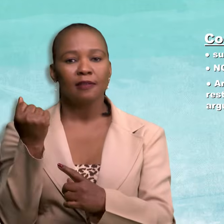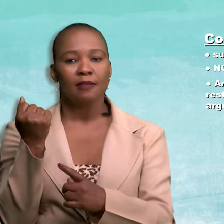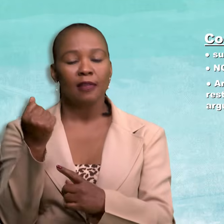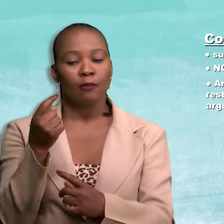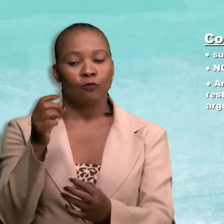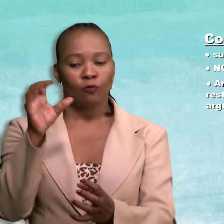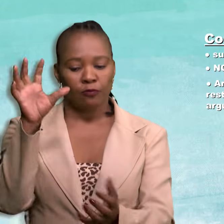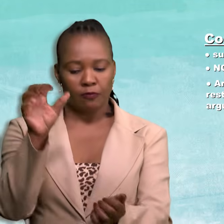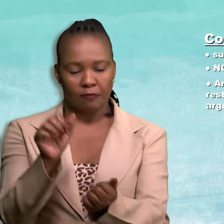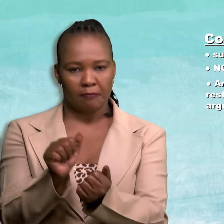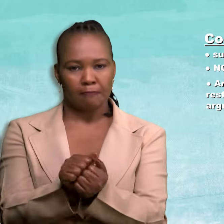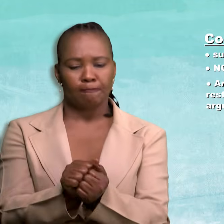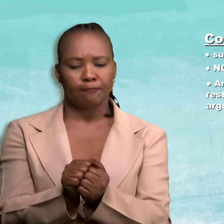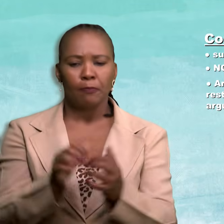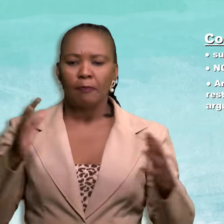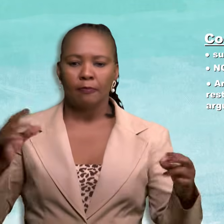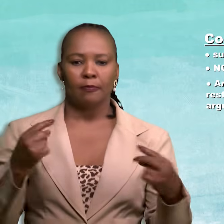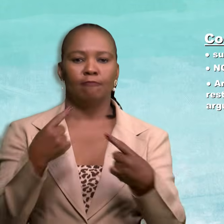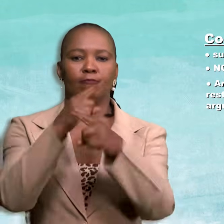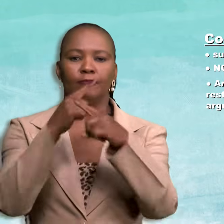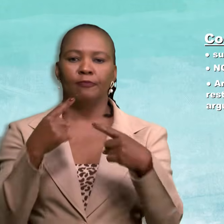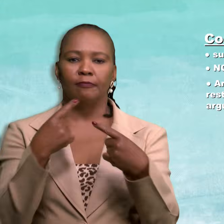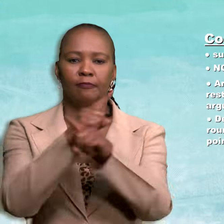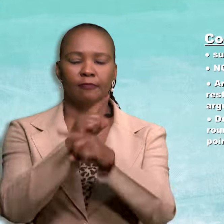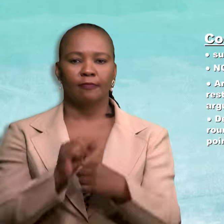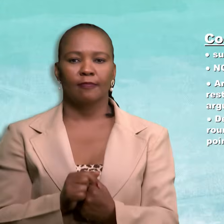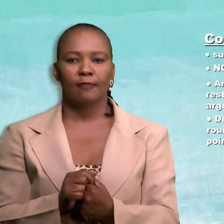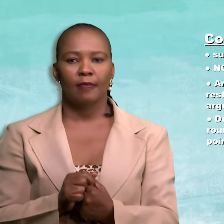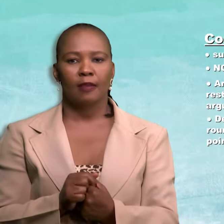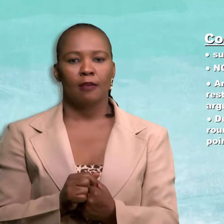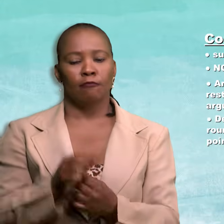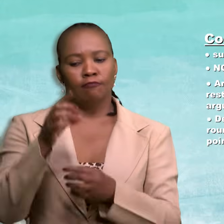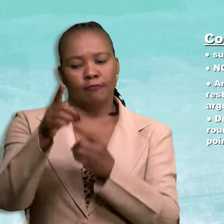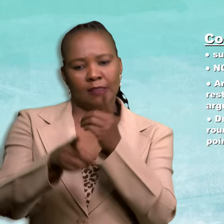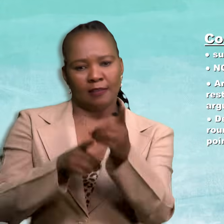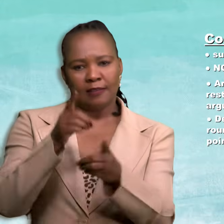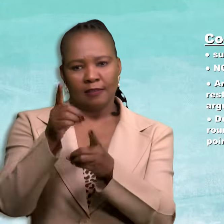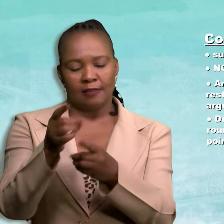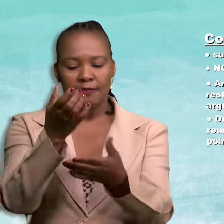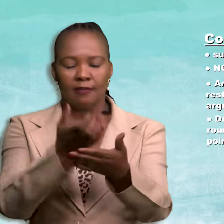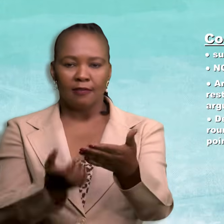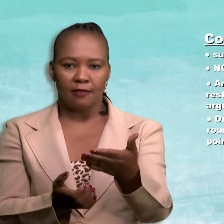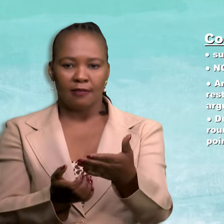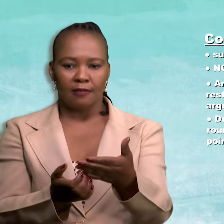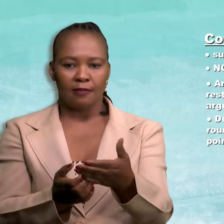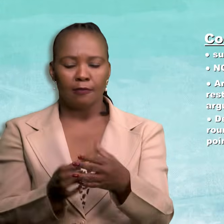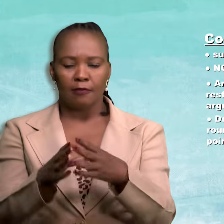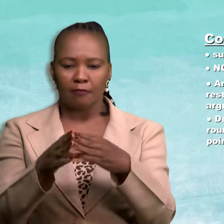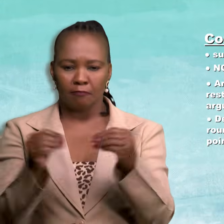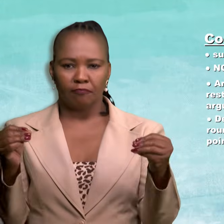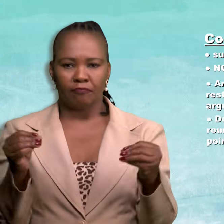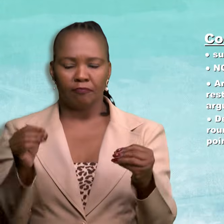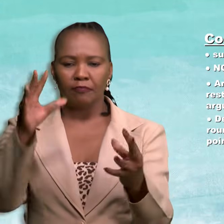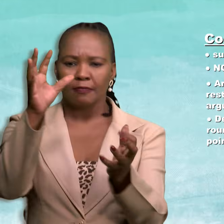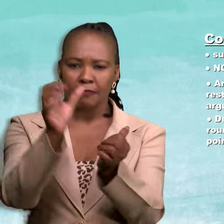also summarize the main arguments. For a descriptive essay, the conclusion should simply round